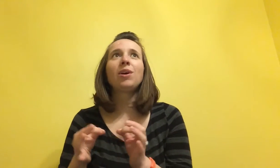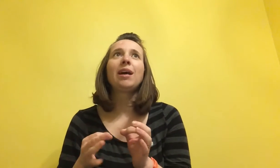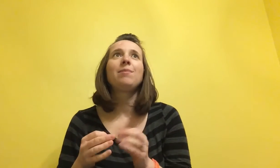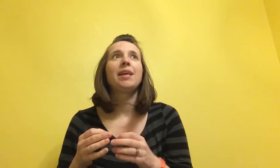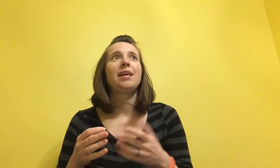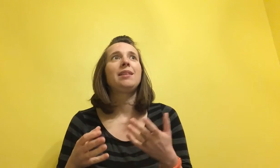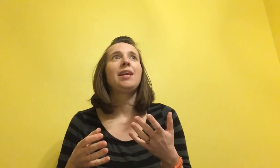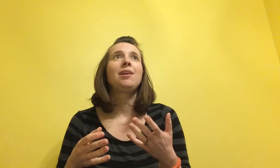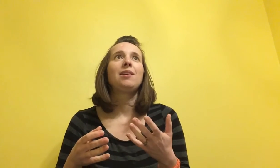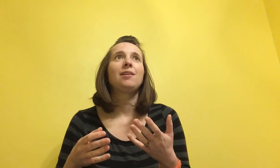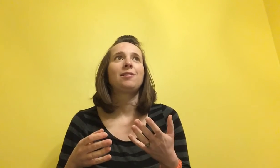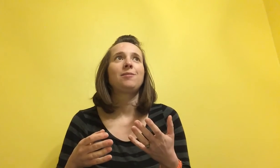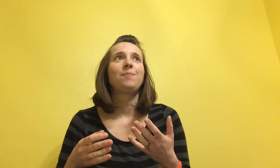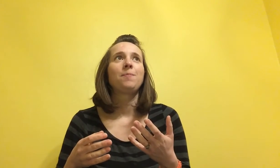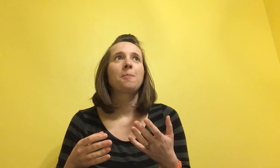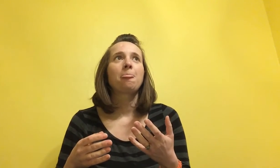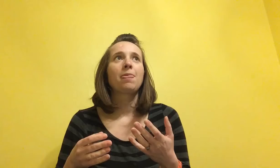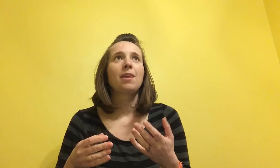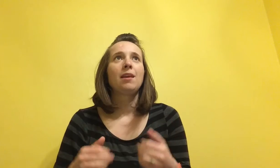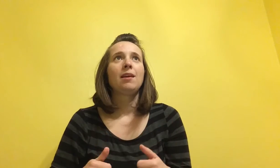describe that they